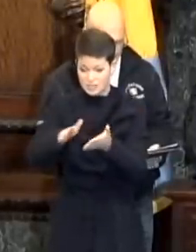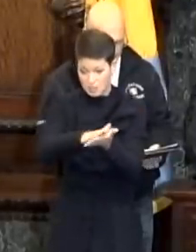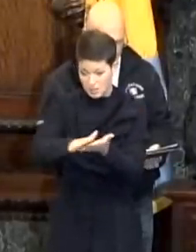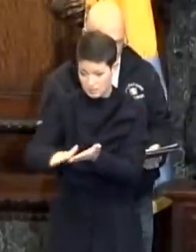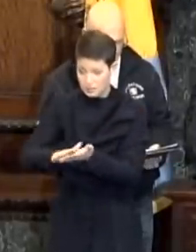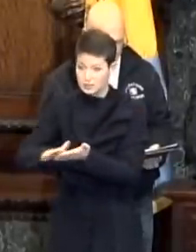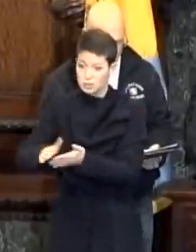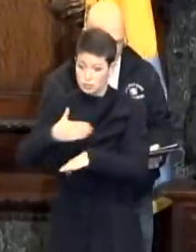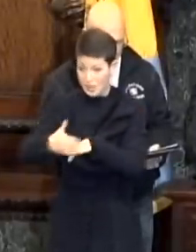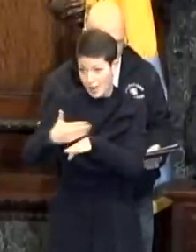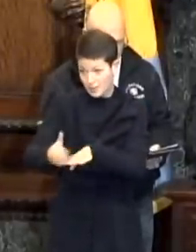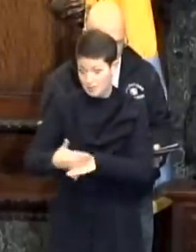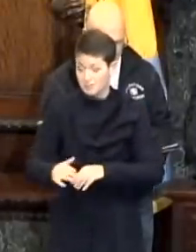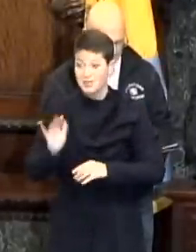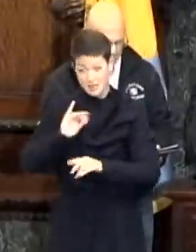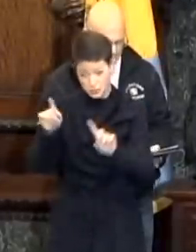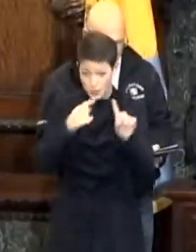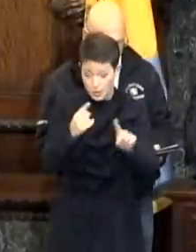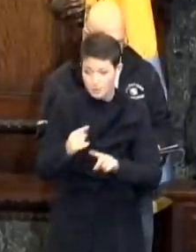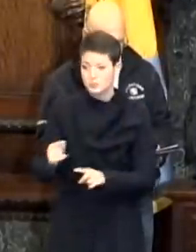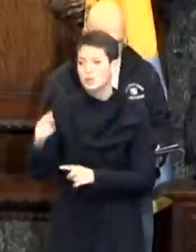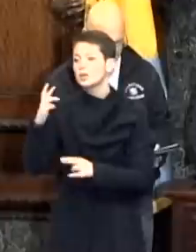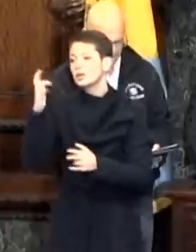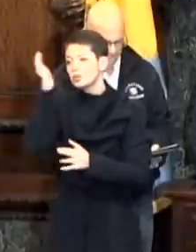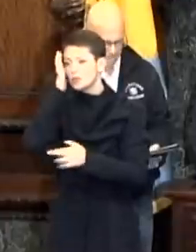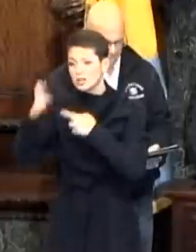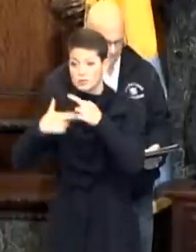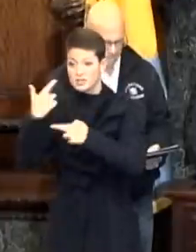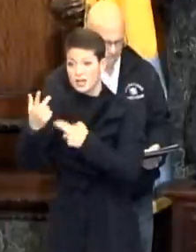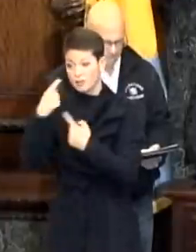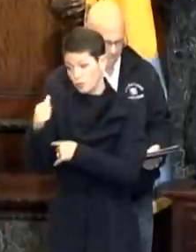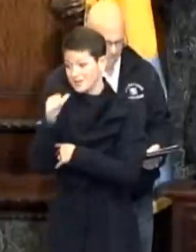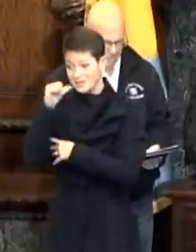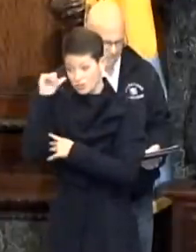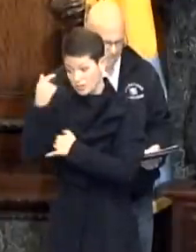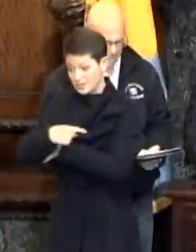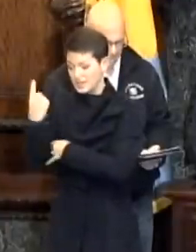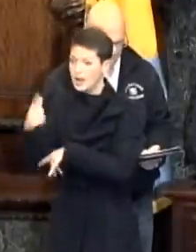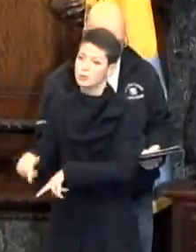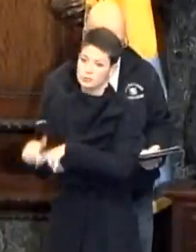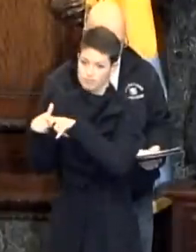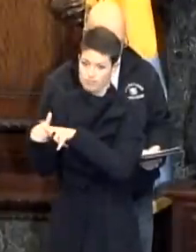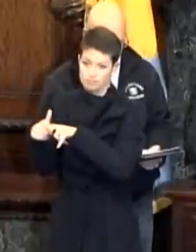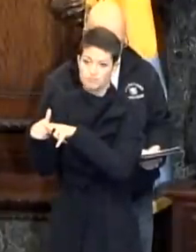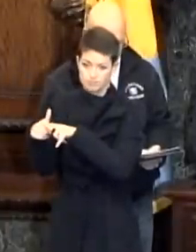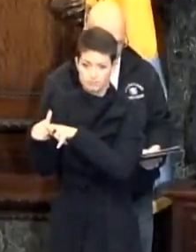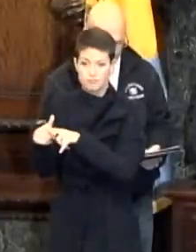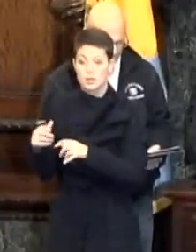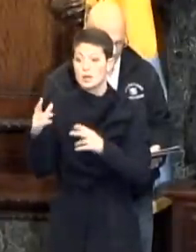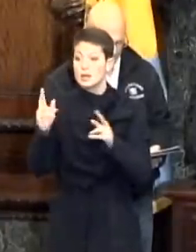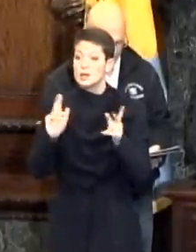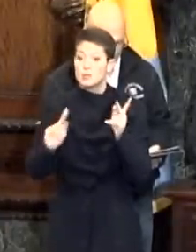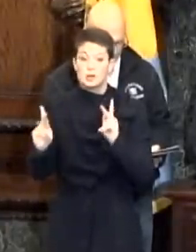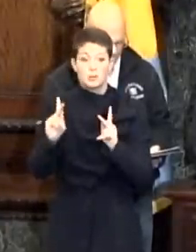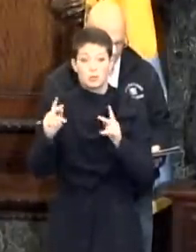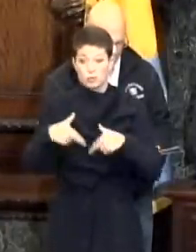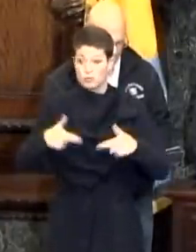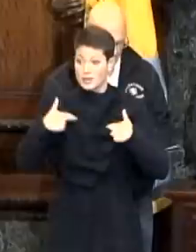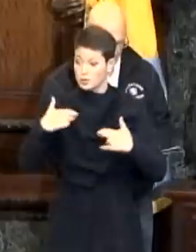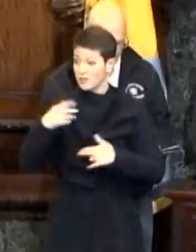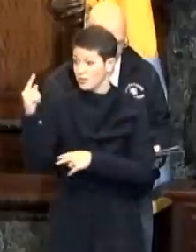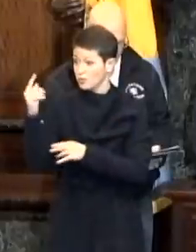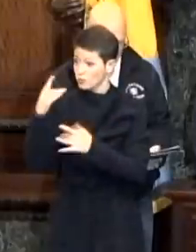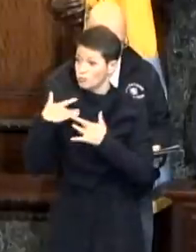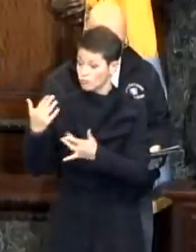goal. Trash and recycling collections for today and yesterday, as you know, were suspended. Residents with Thursday and Friday